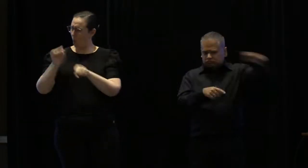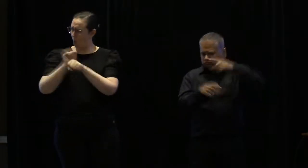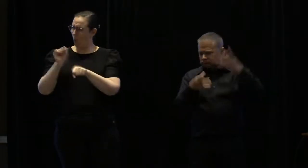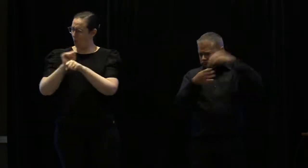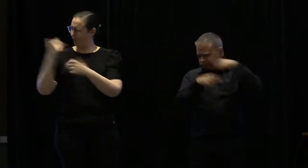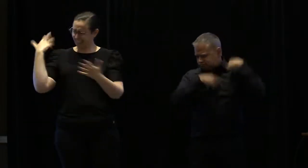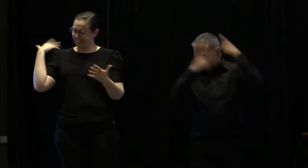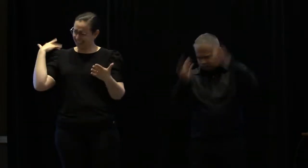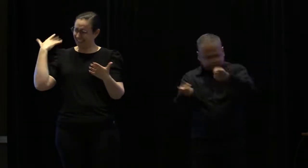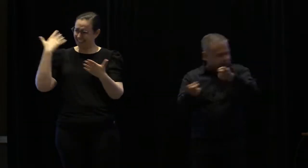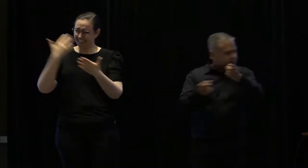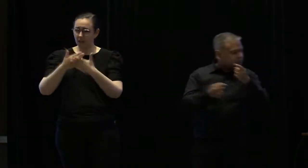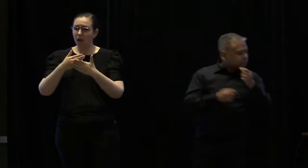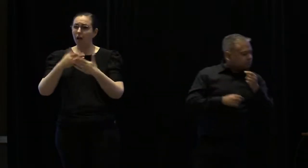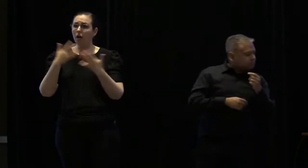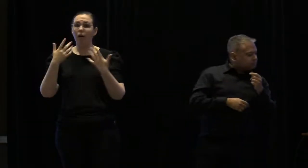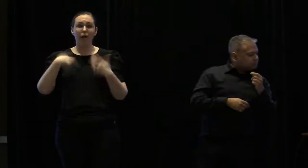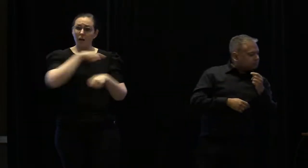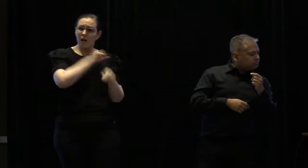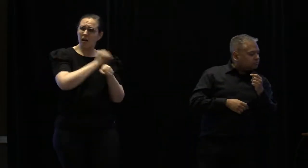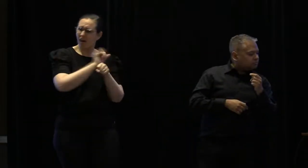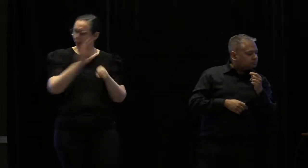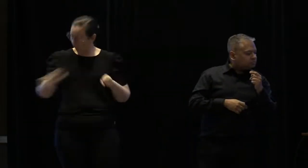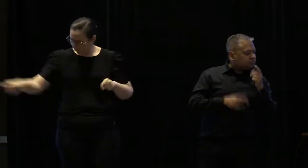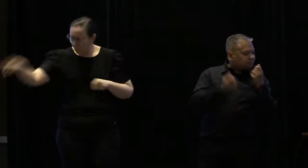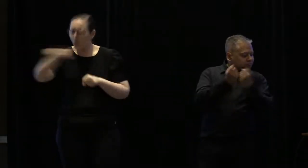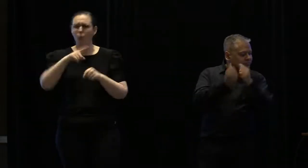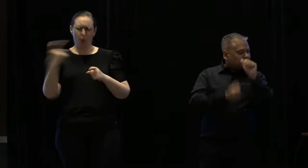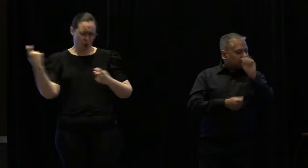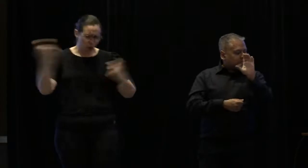into all of this